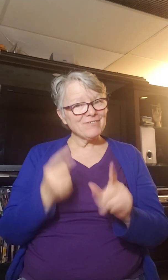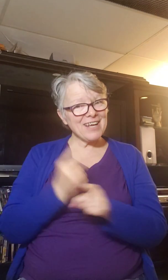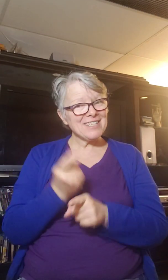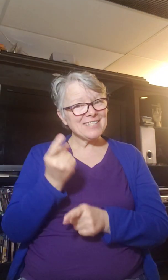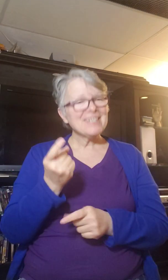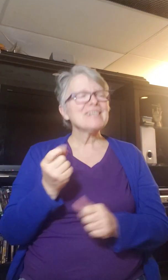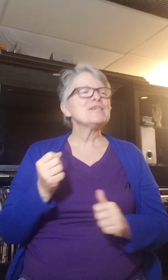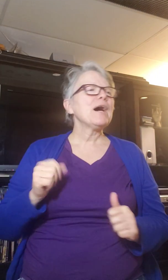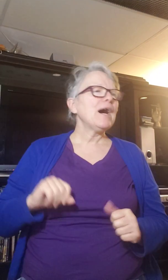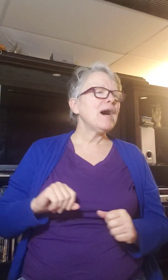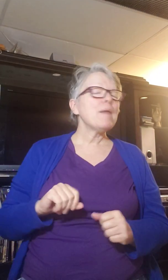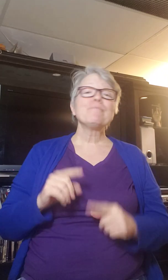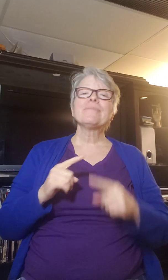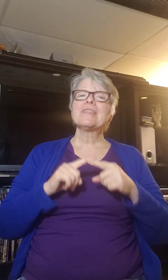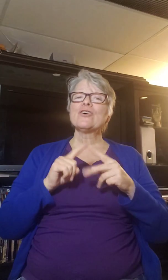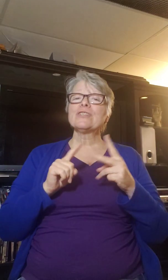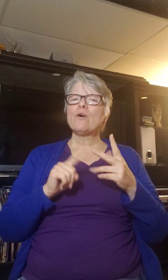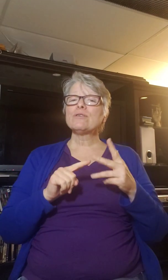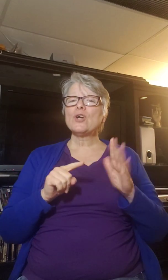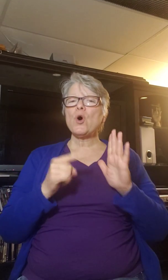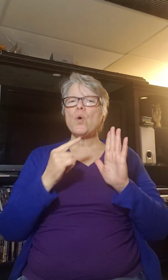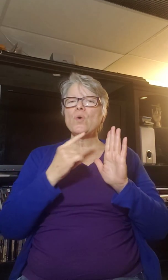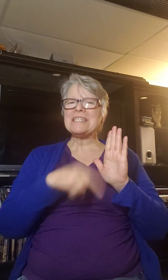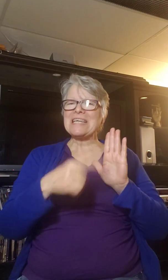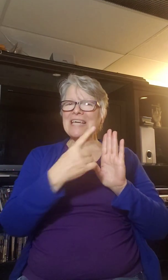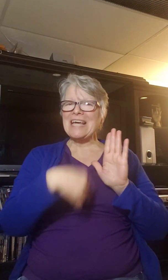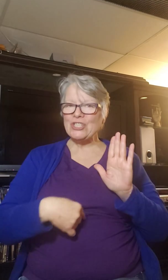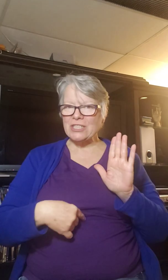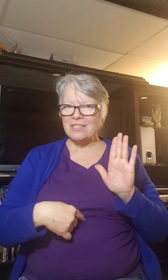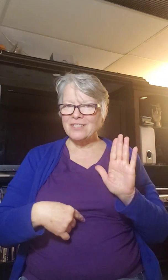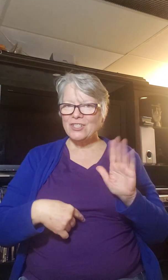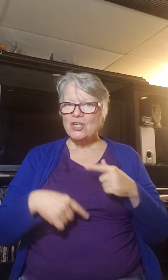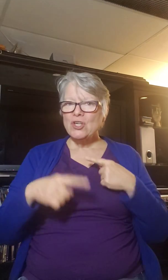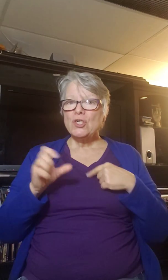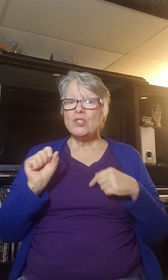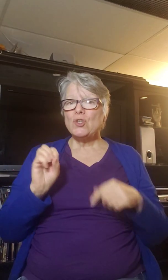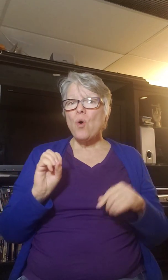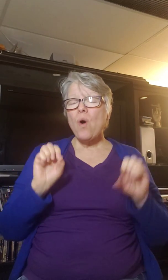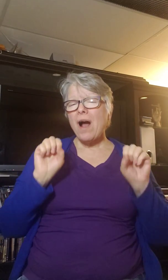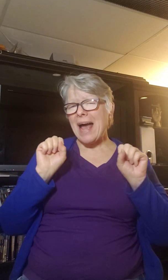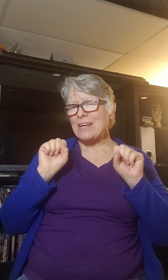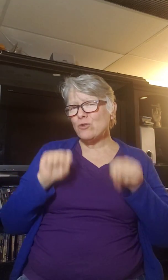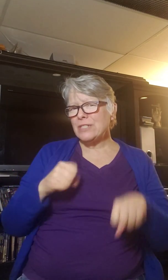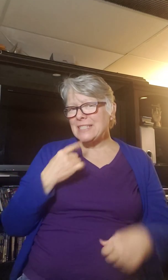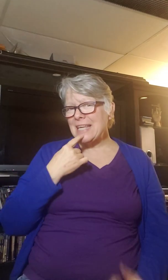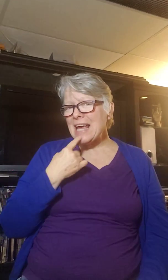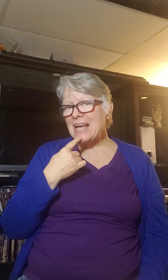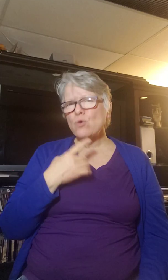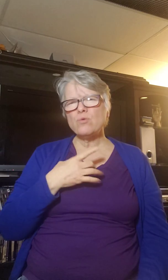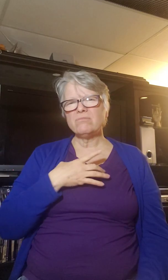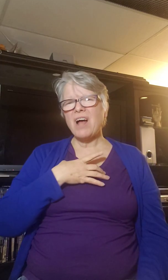right? There is also negation. So I could say,